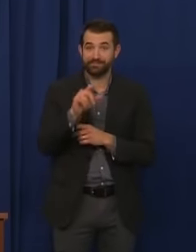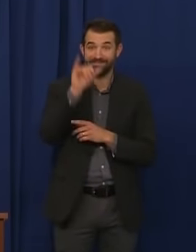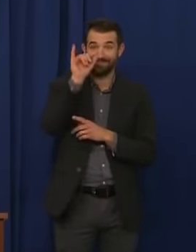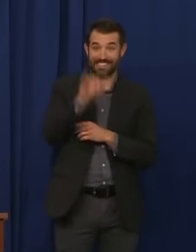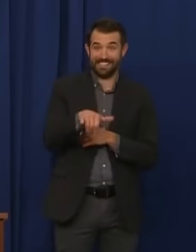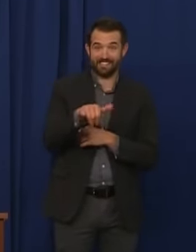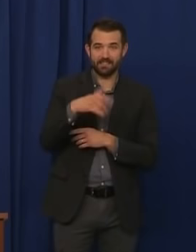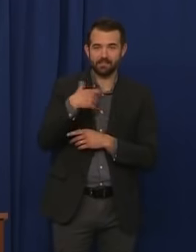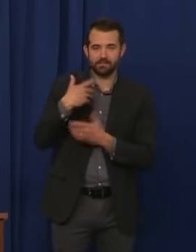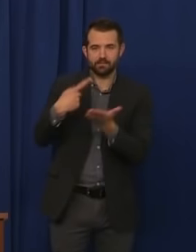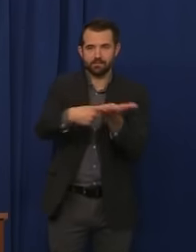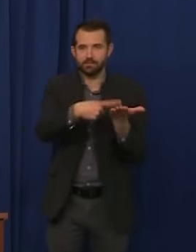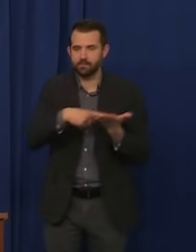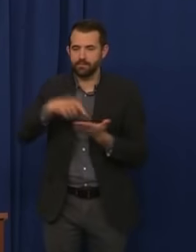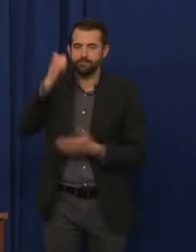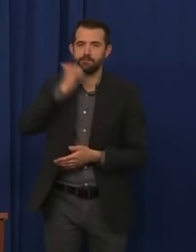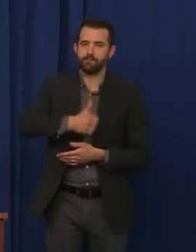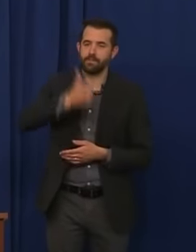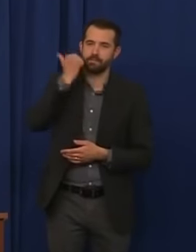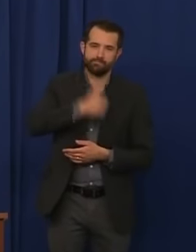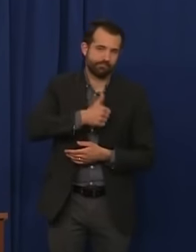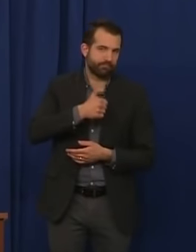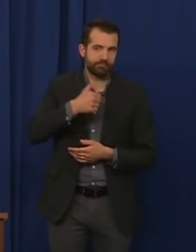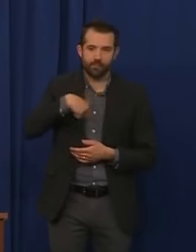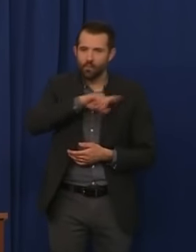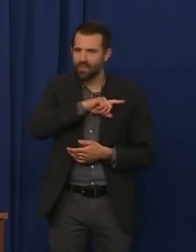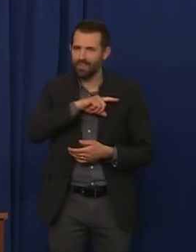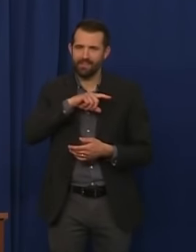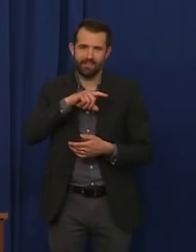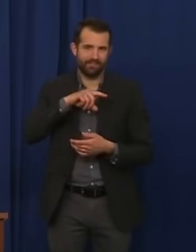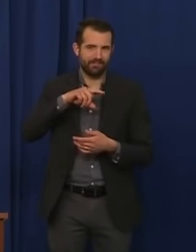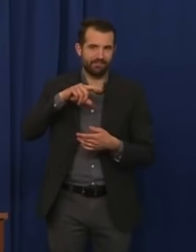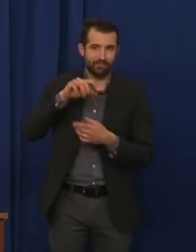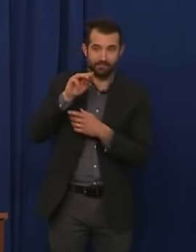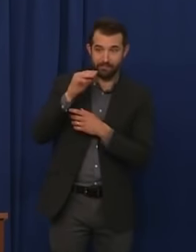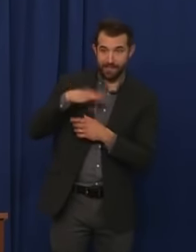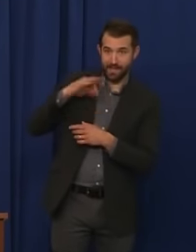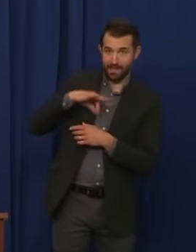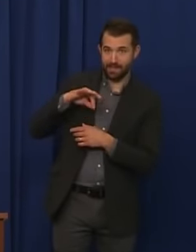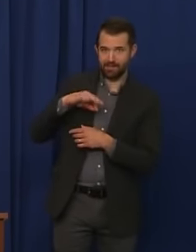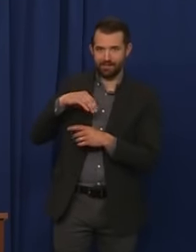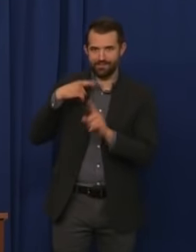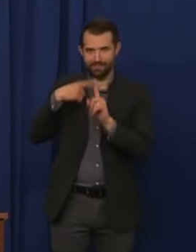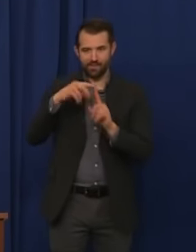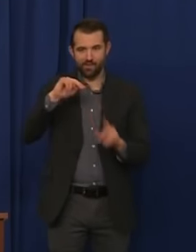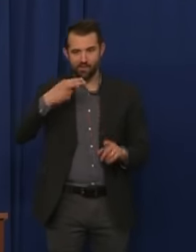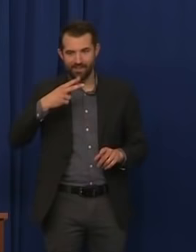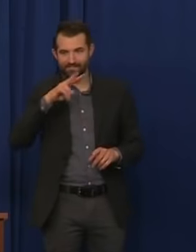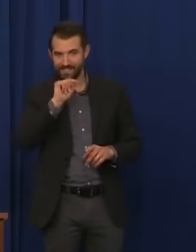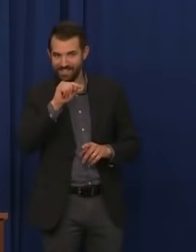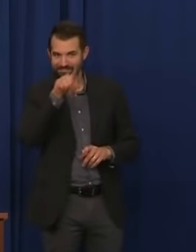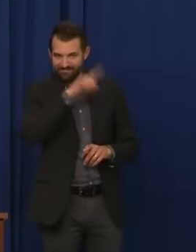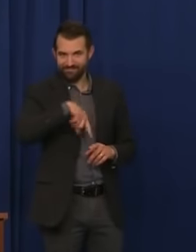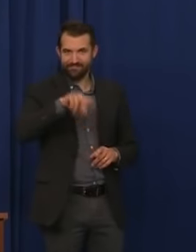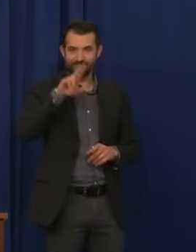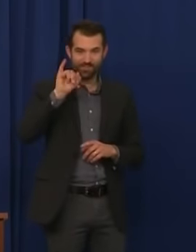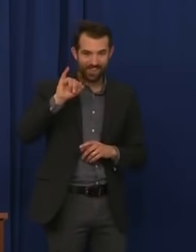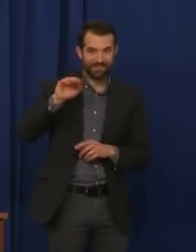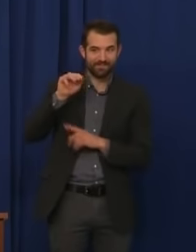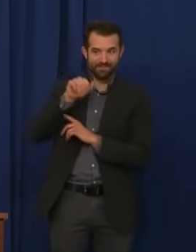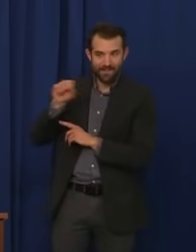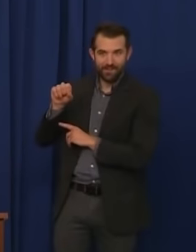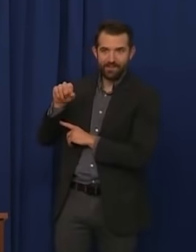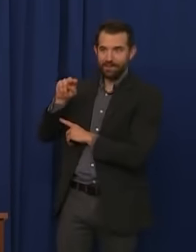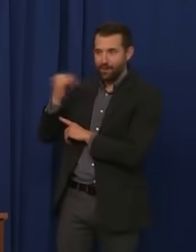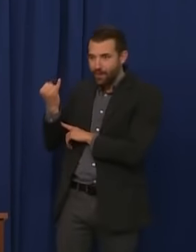the situation, not just in Maine, but in New Hampshire, Vermont, Massachusetts, Rhode Island, New York, Connecticut, New Jersey, people who come here from